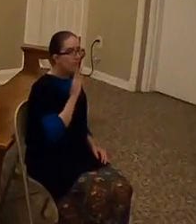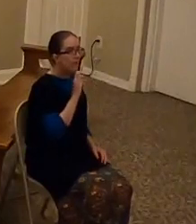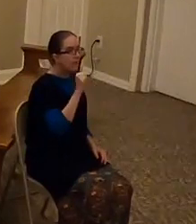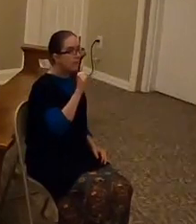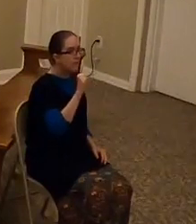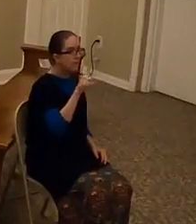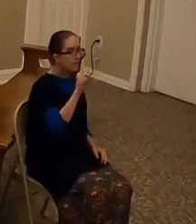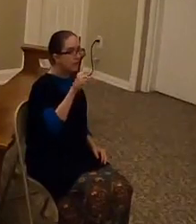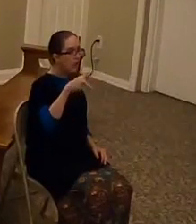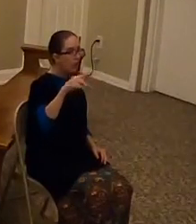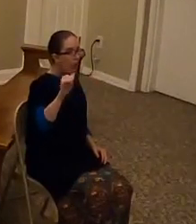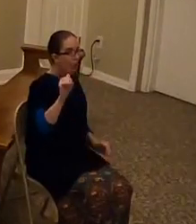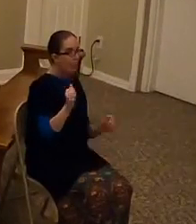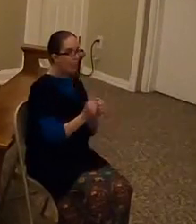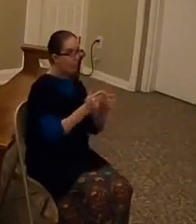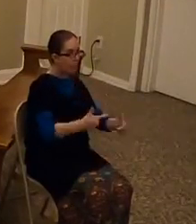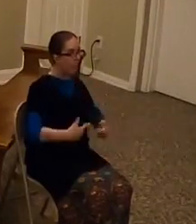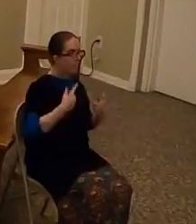God.